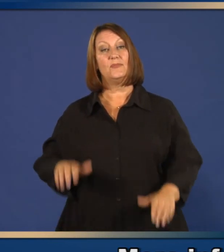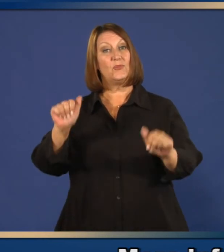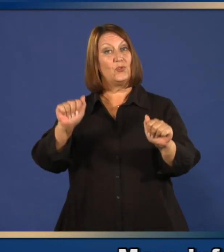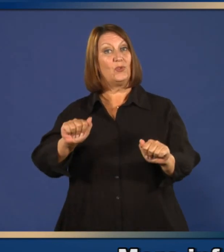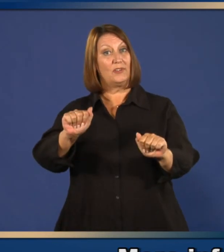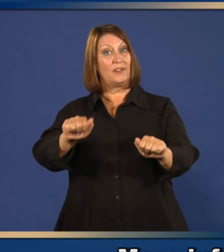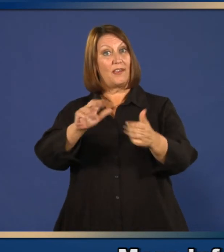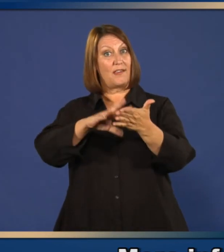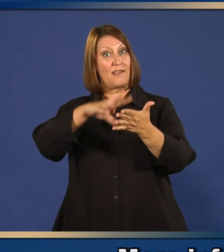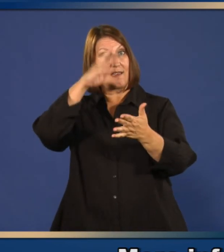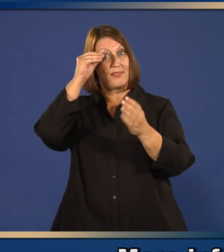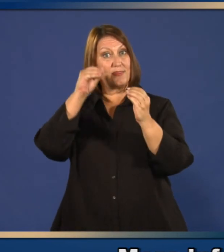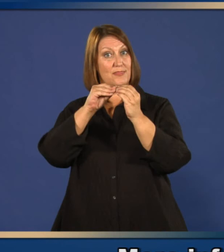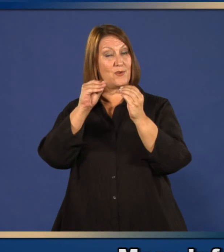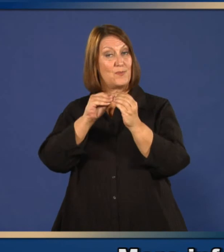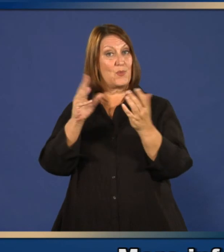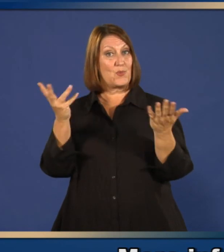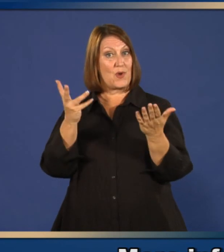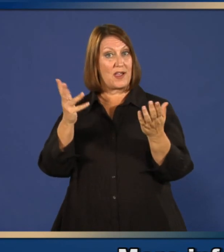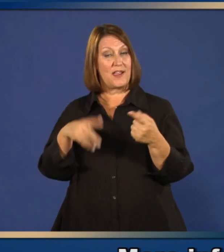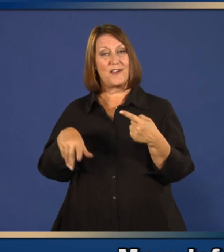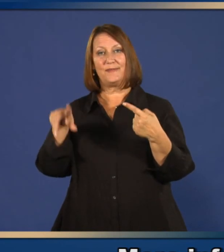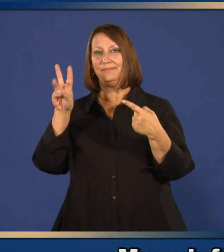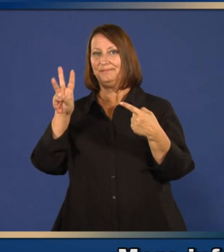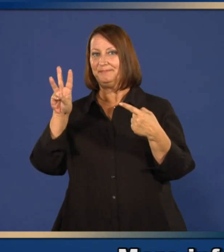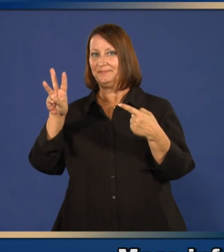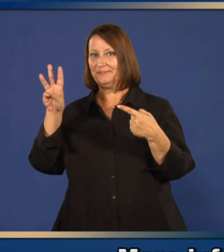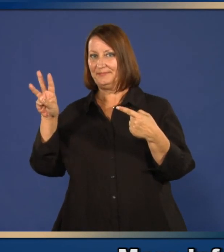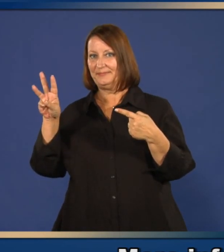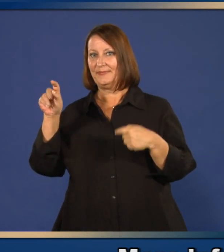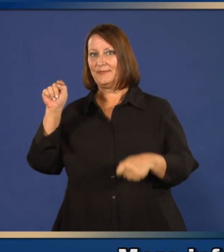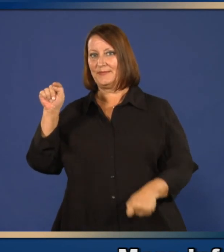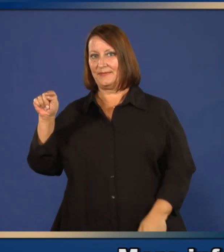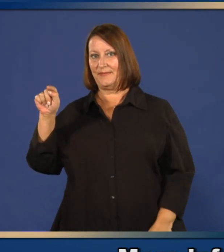More information is available at